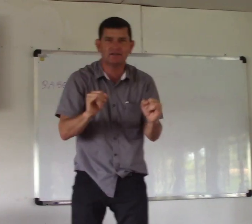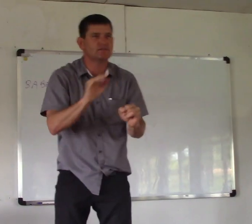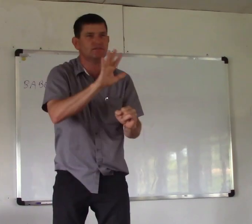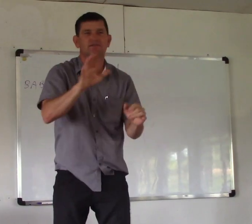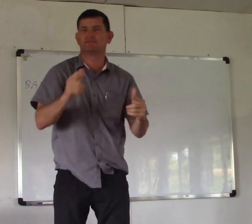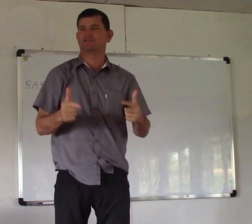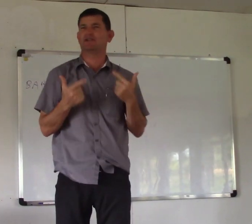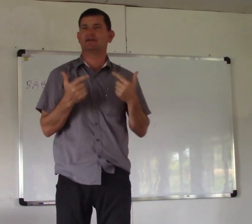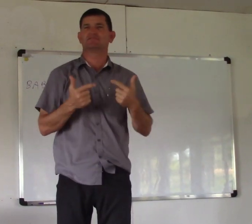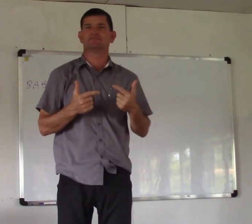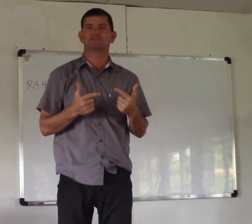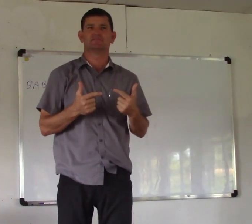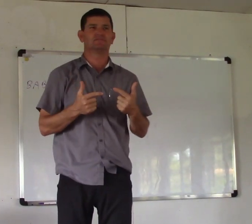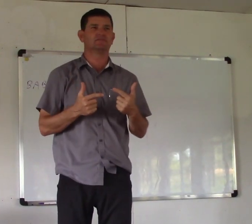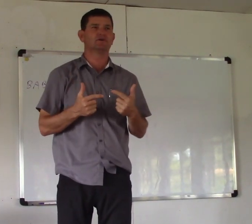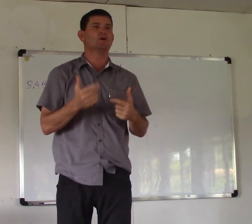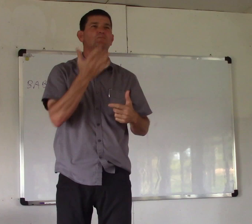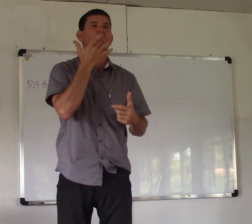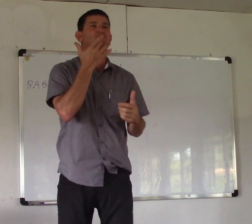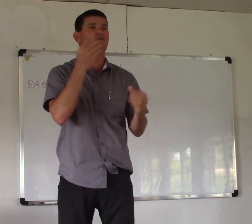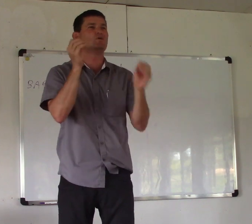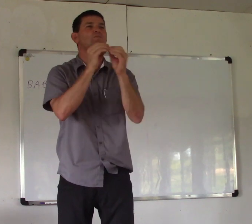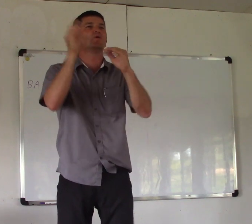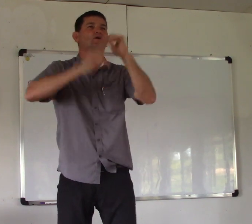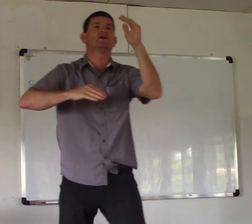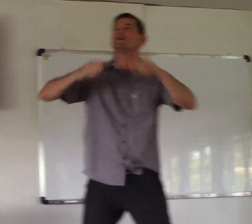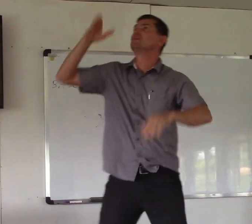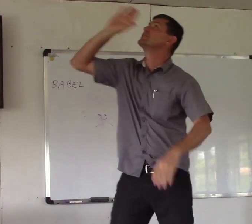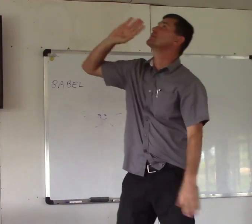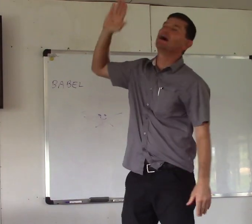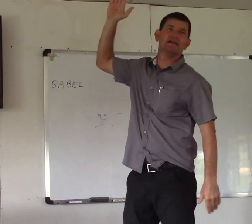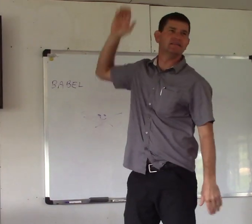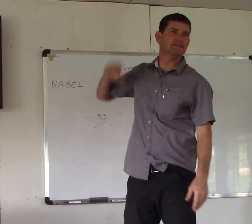idol in life, prefer more than God.